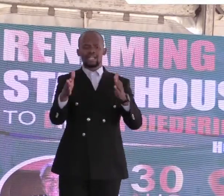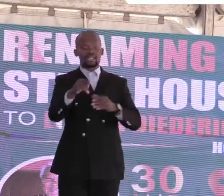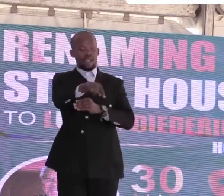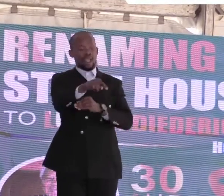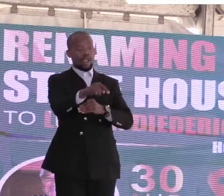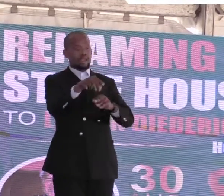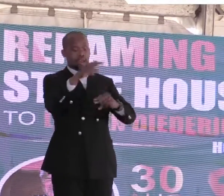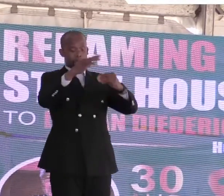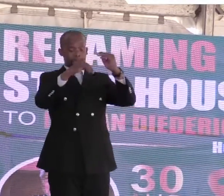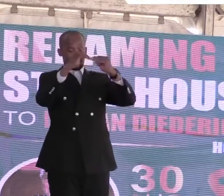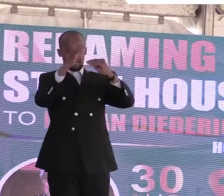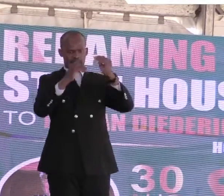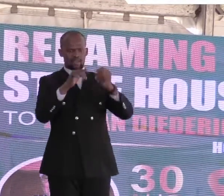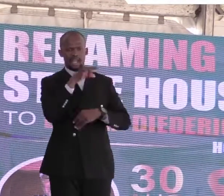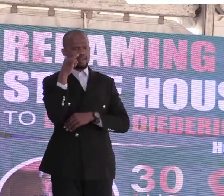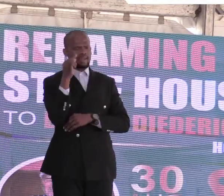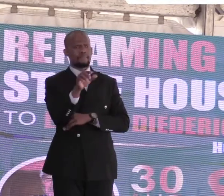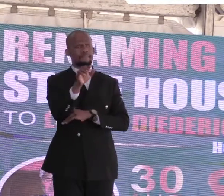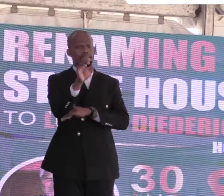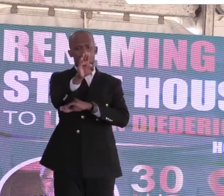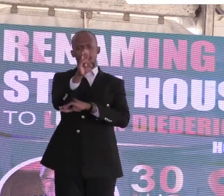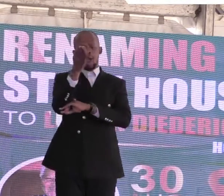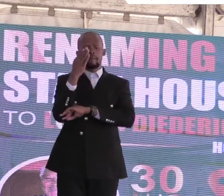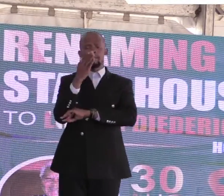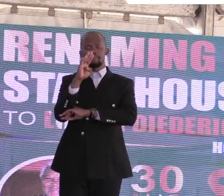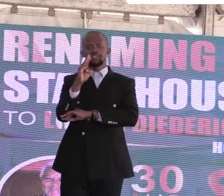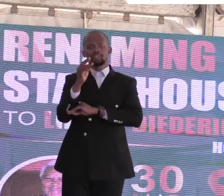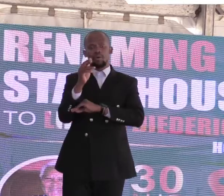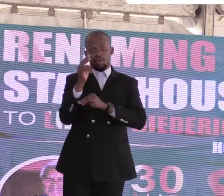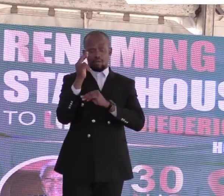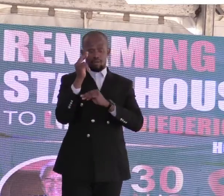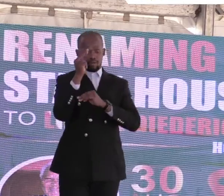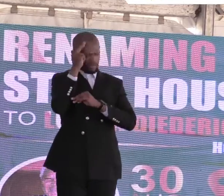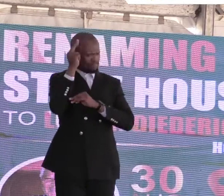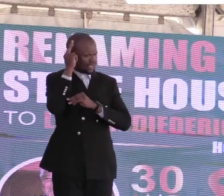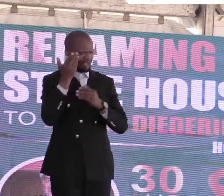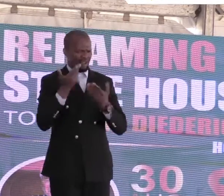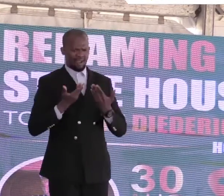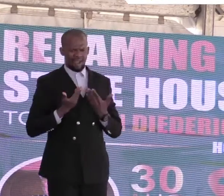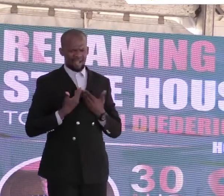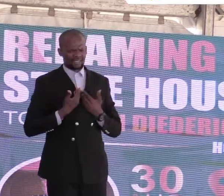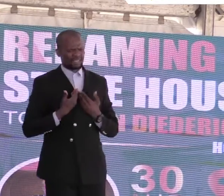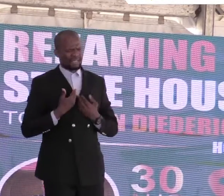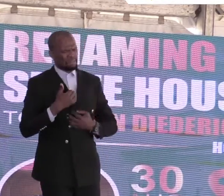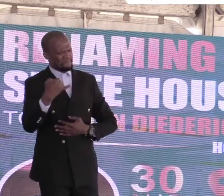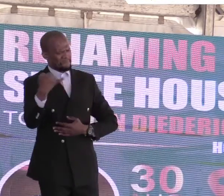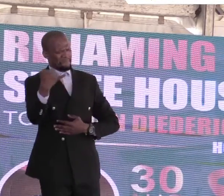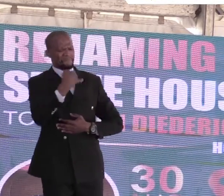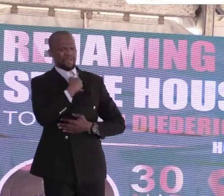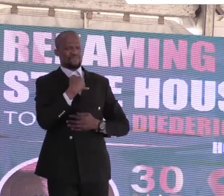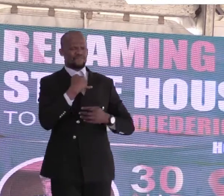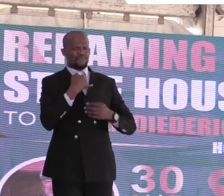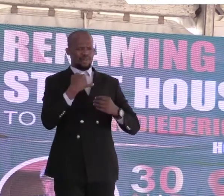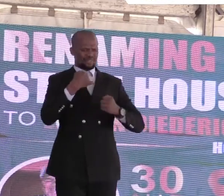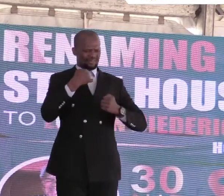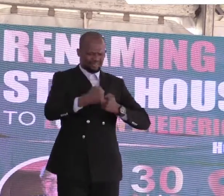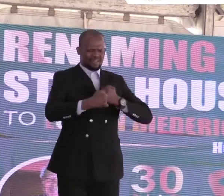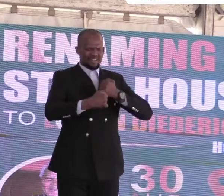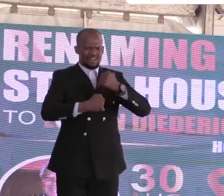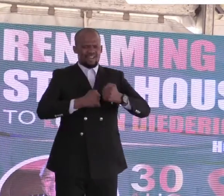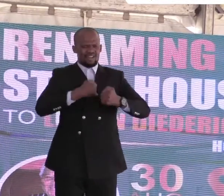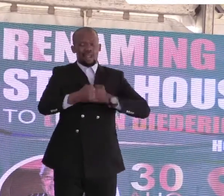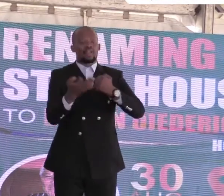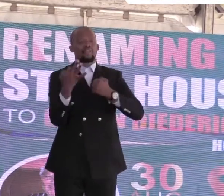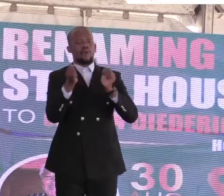building. The name Bishop State House reminds us about our painful struggle for freedom.